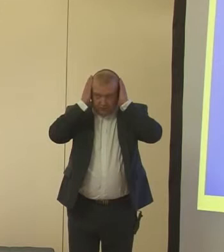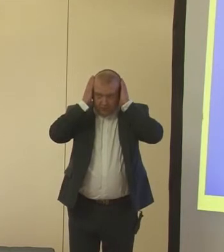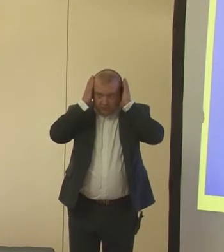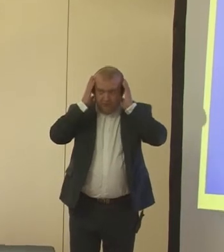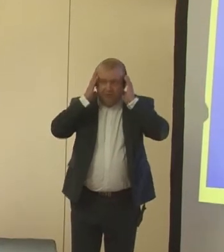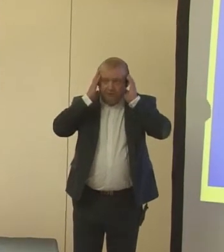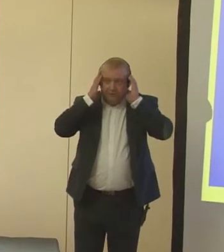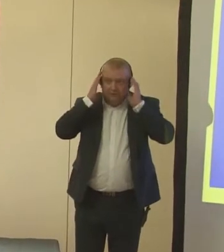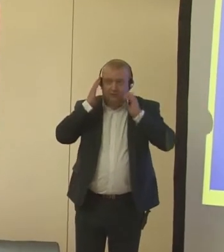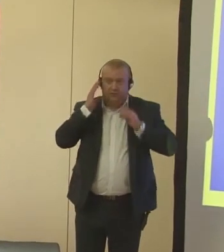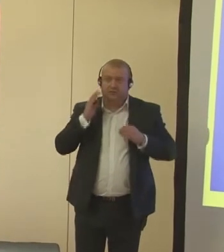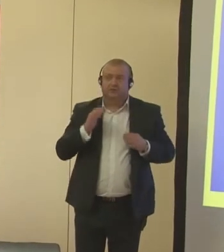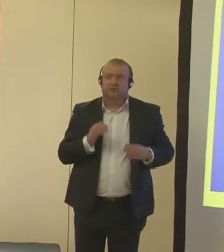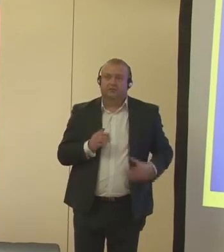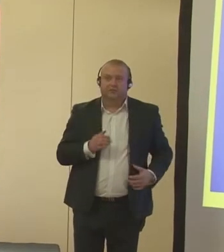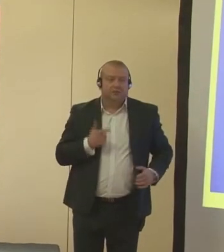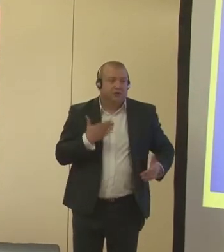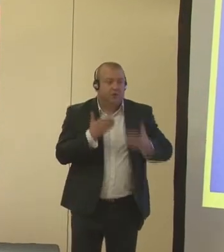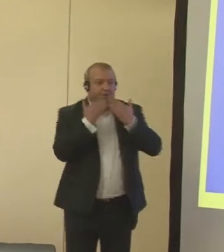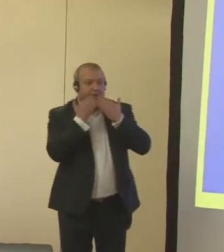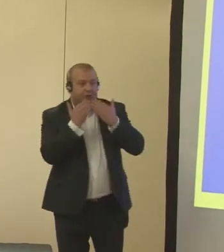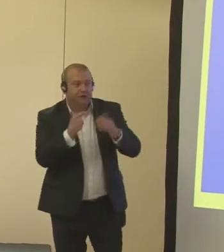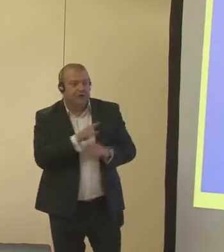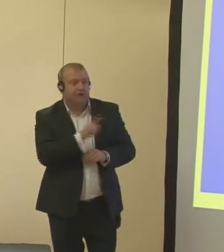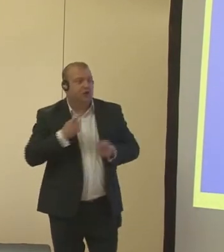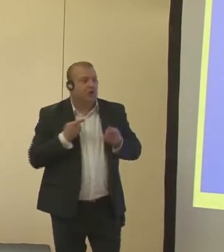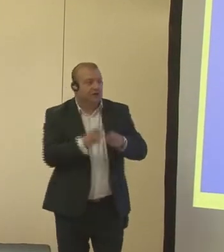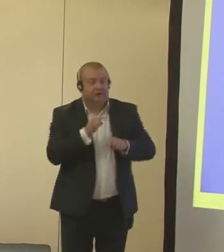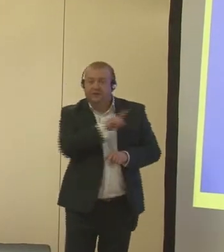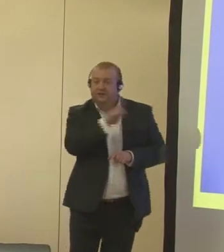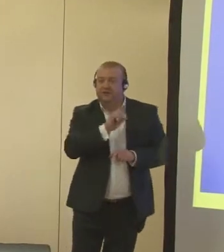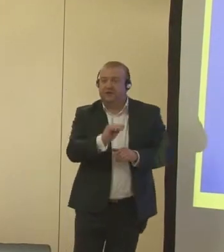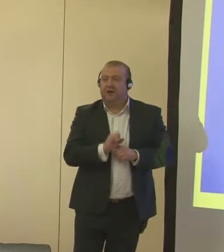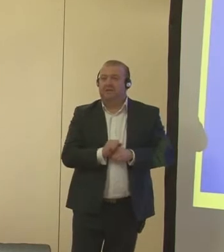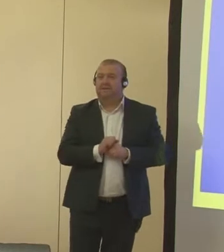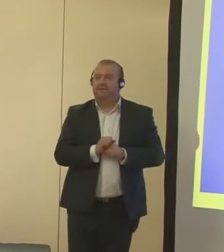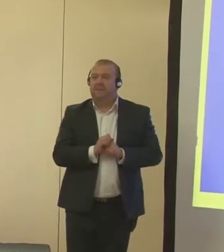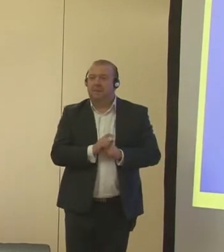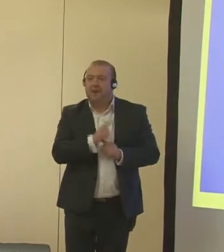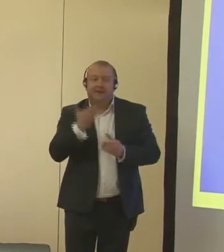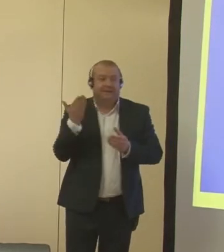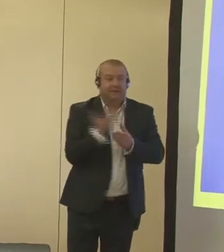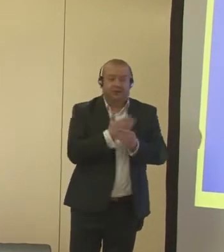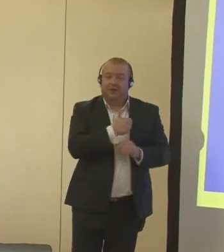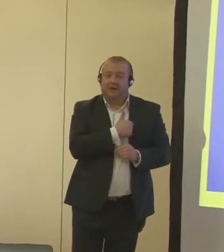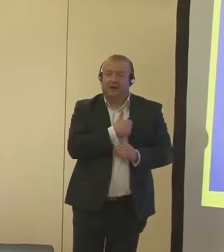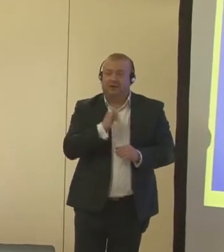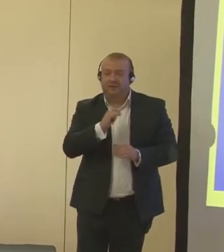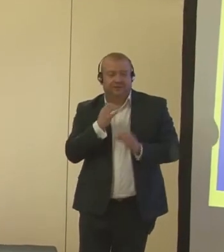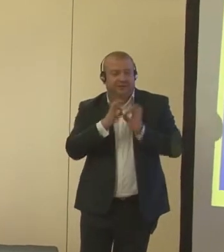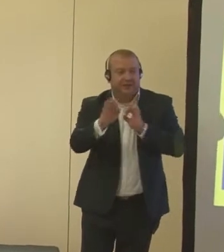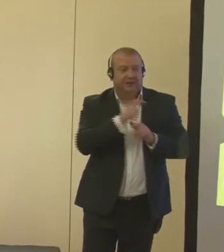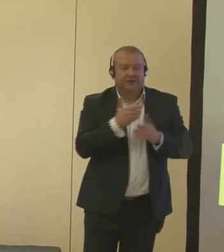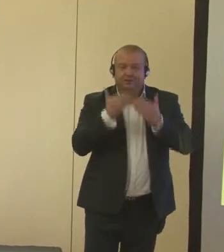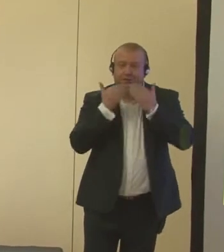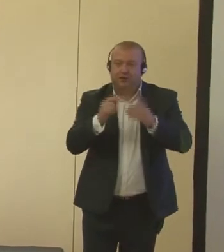for this learning opportunity today, and especially for the translation, which